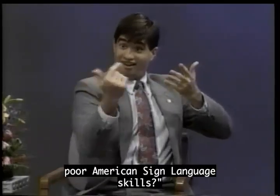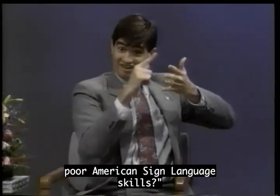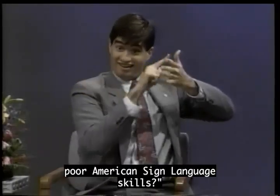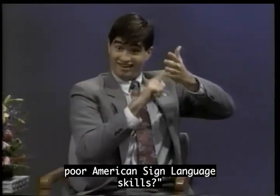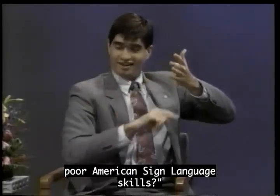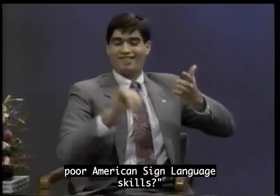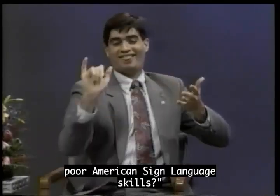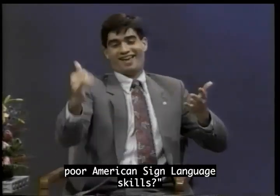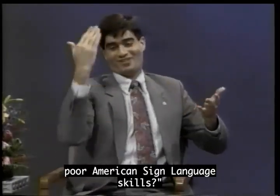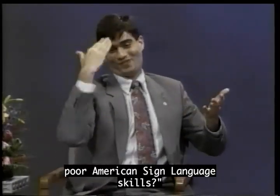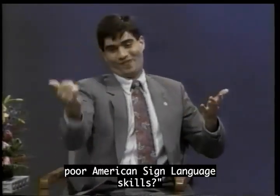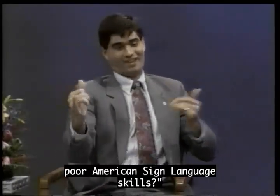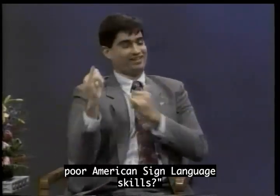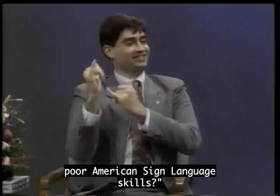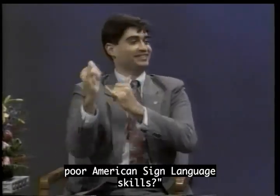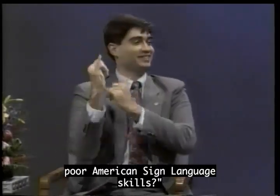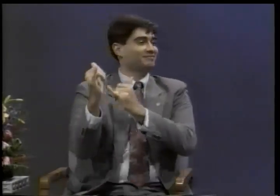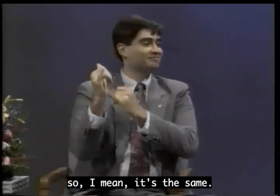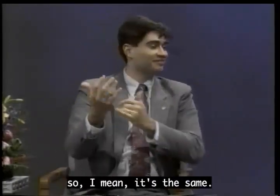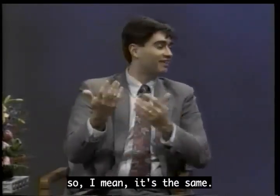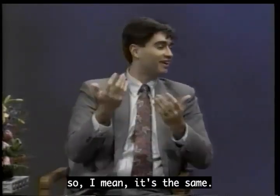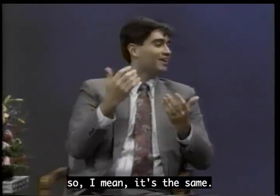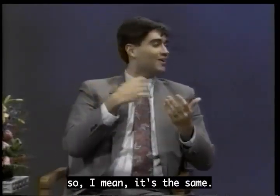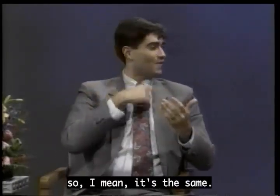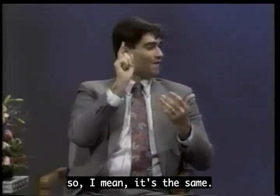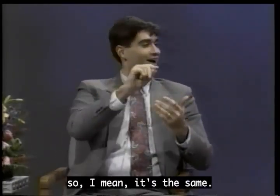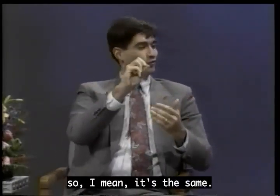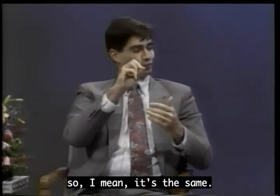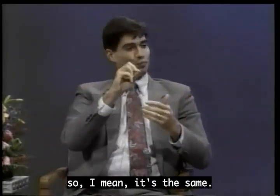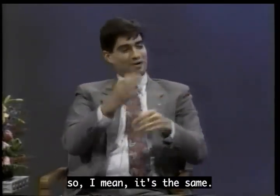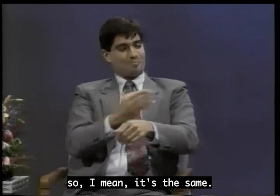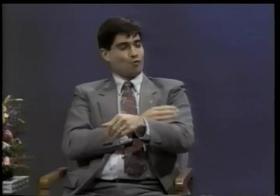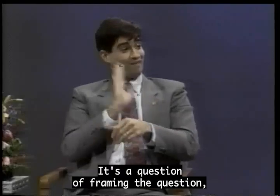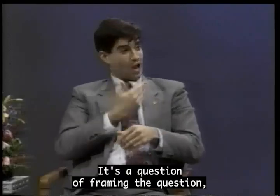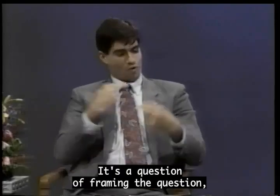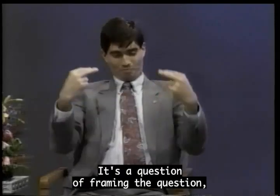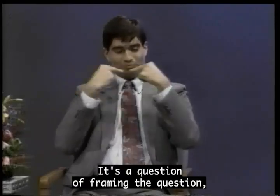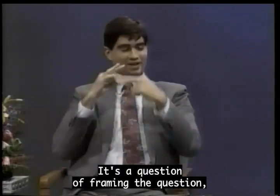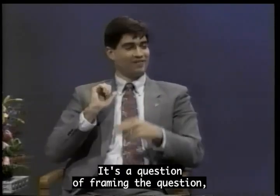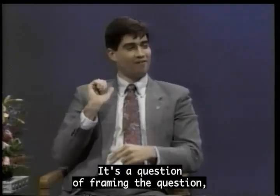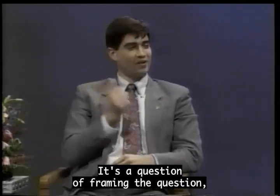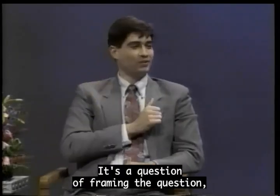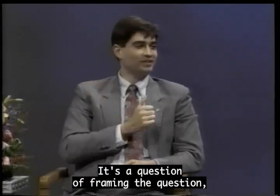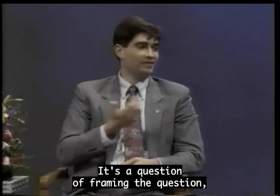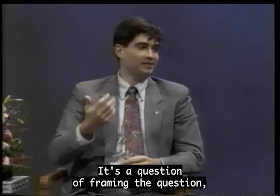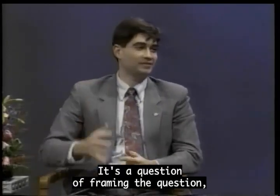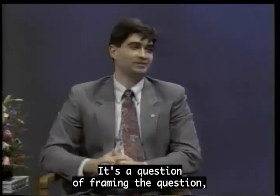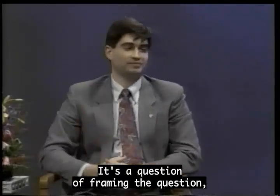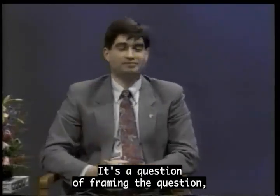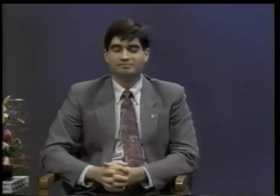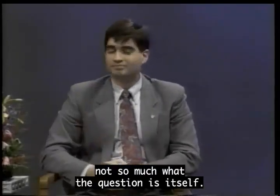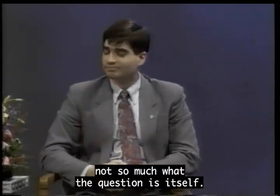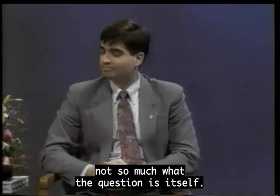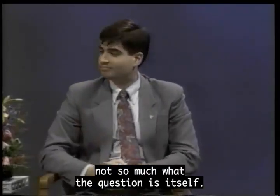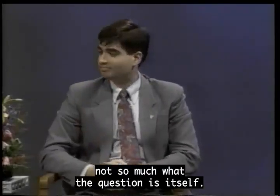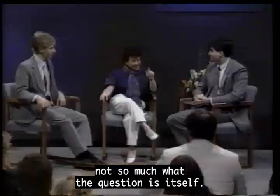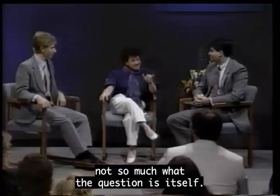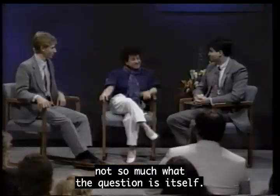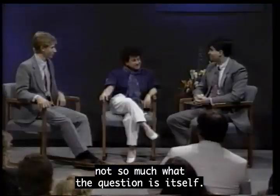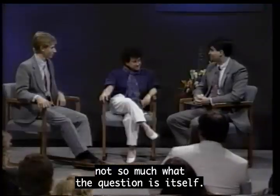Language skills? So, I mean, it's the same, it's a question of framing the question, not so much what the question is itself.